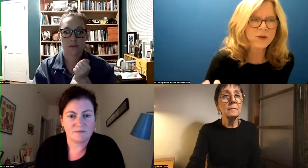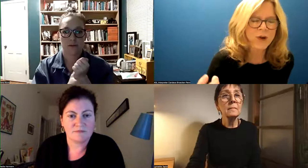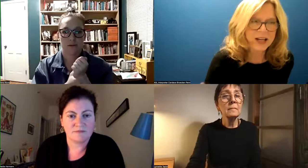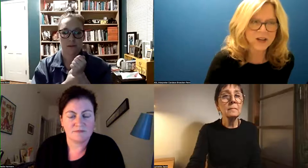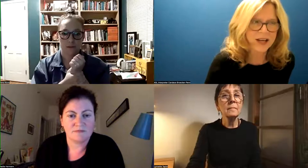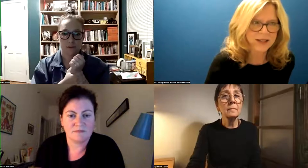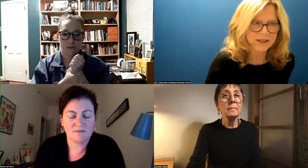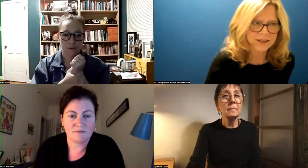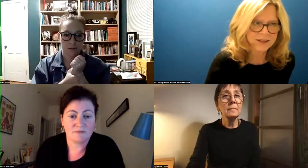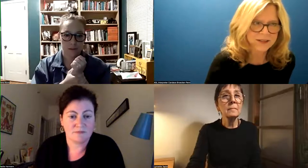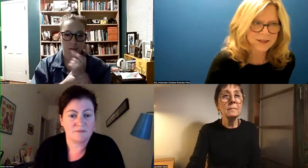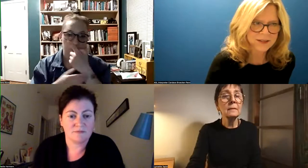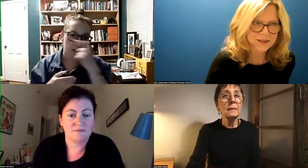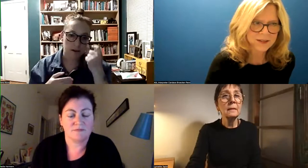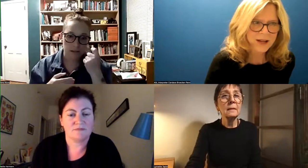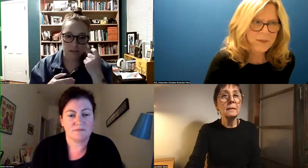to educate.